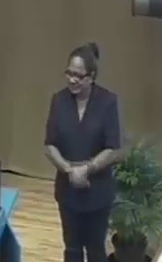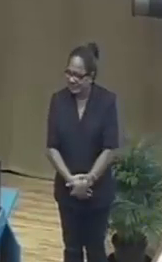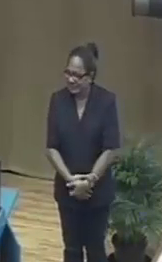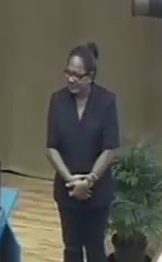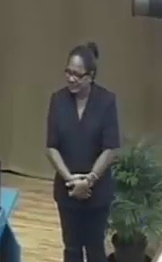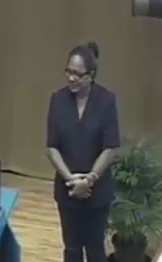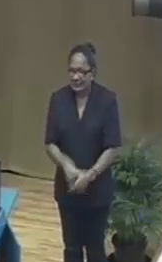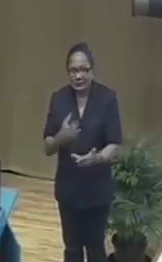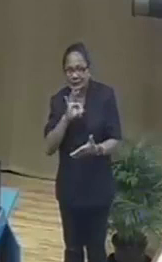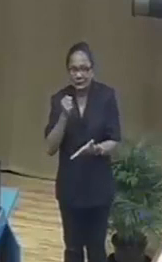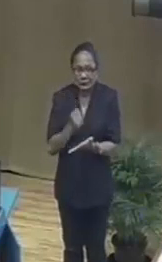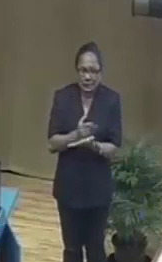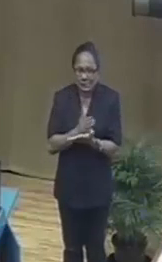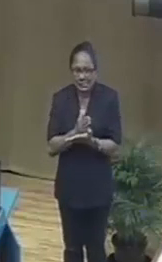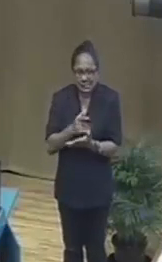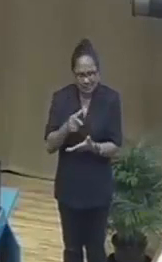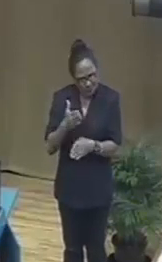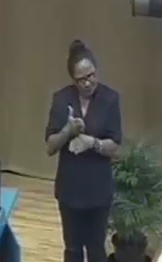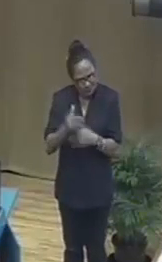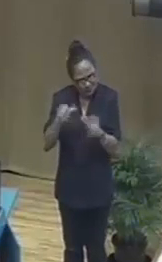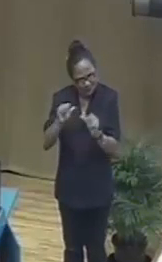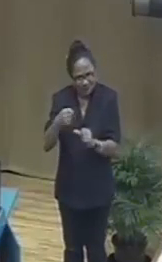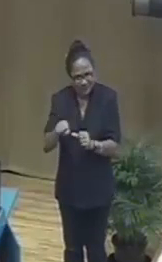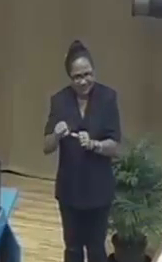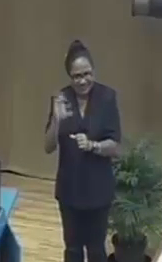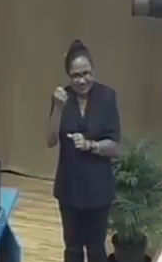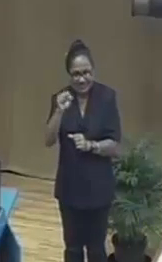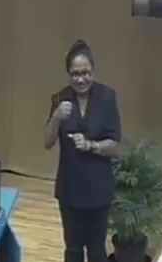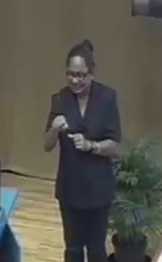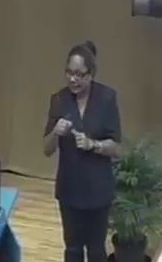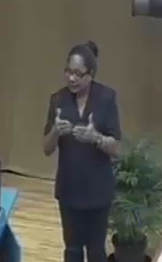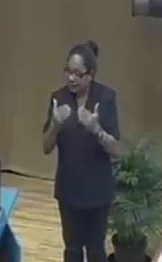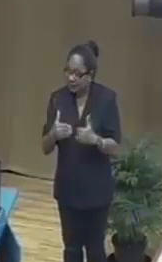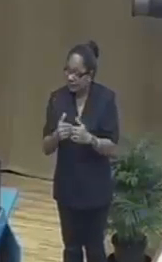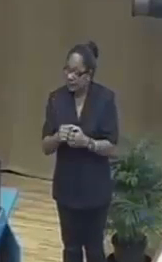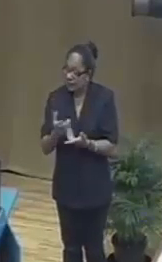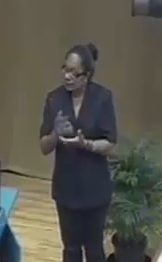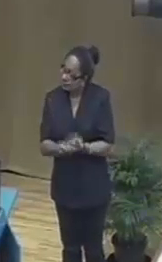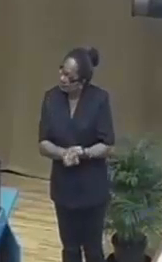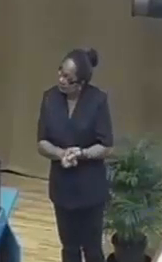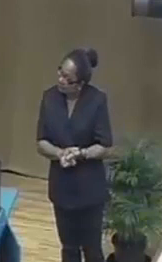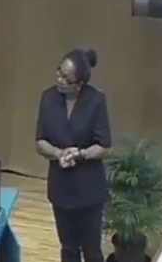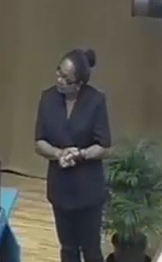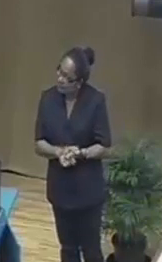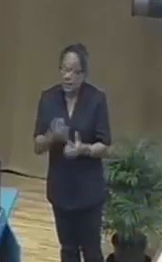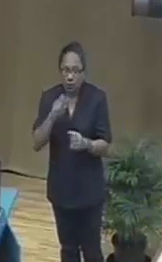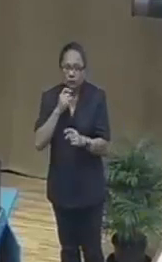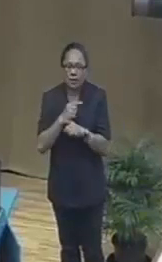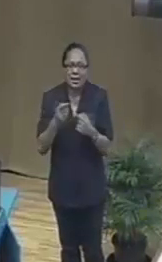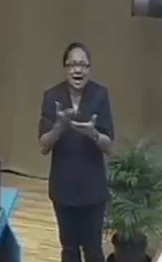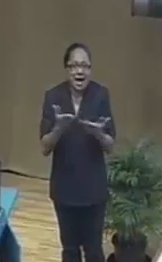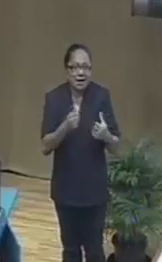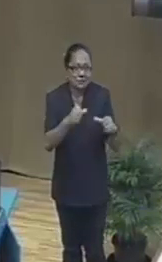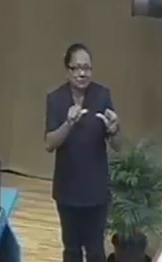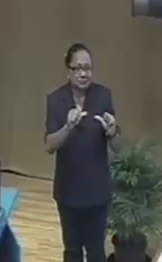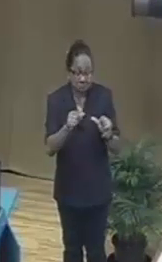to work, to be honest. And then we're going to talk about how it actually turned out, how it actually worked, and worked